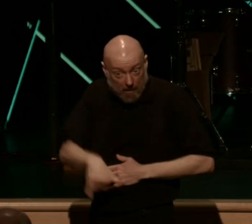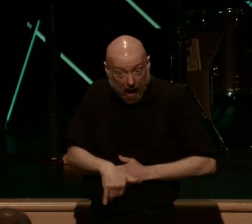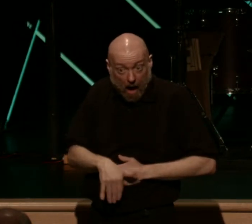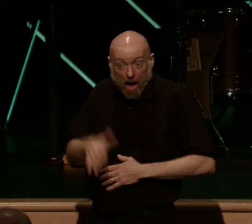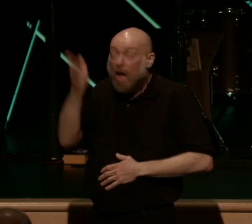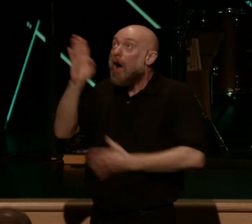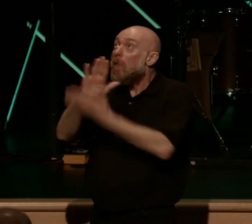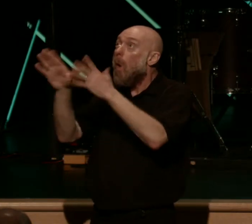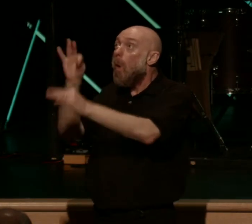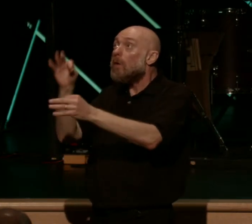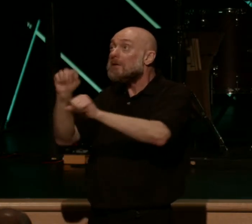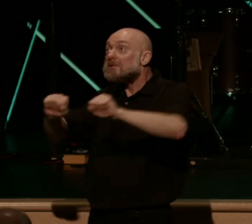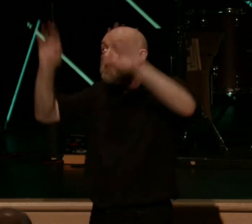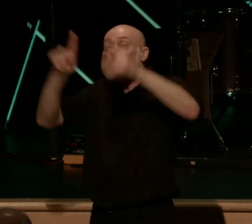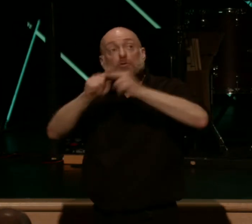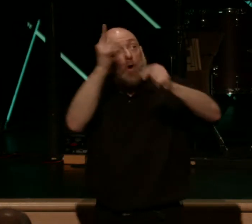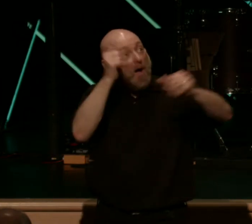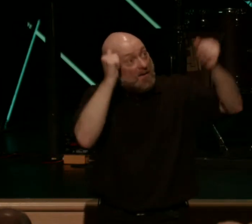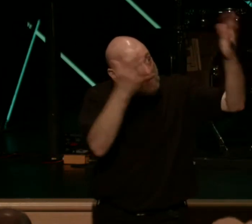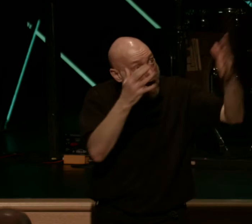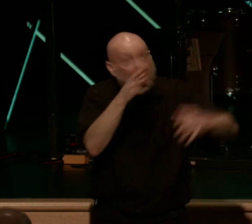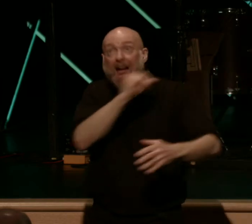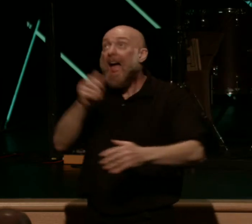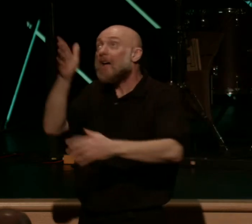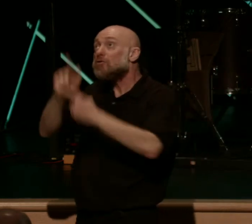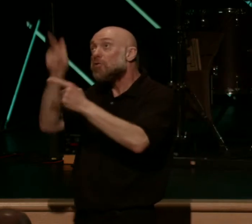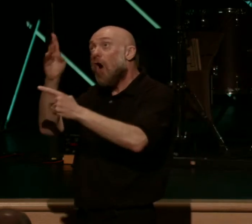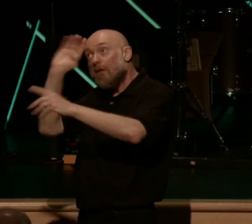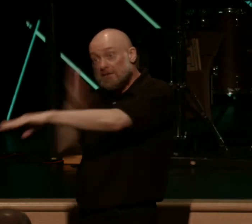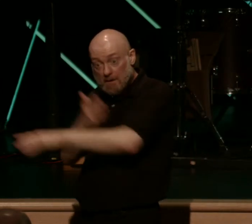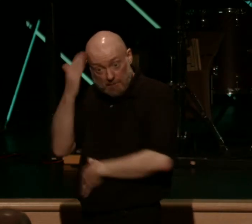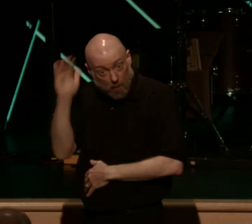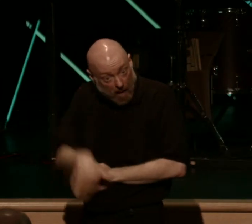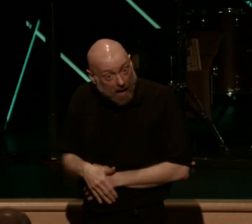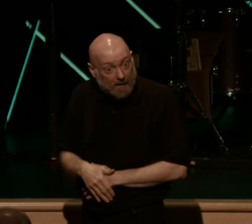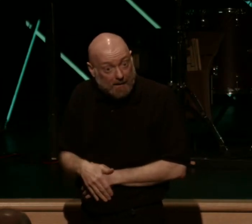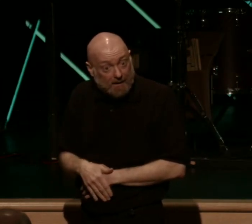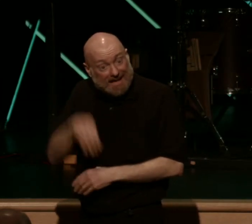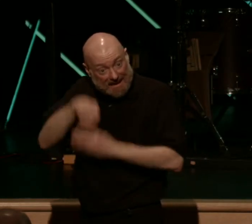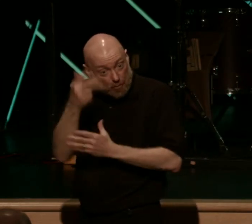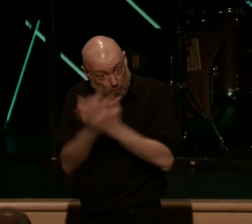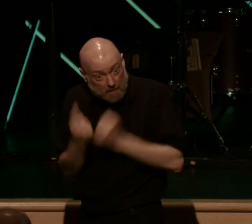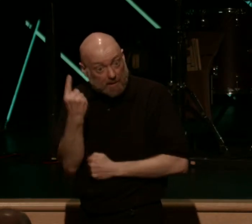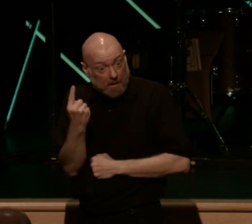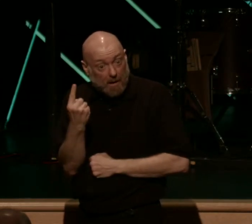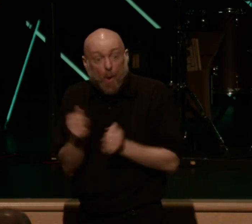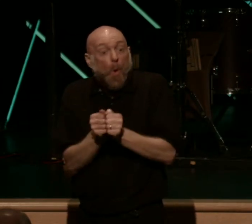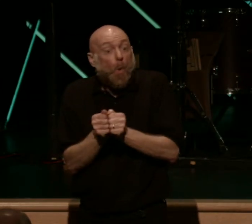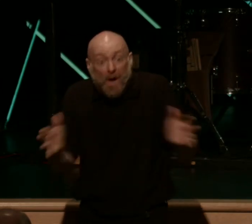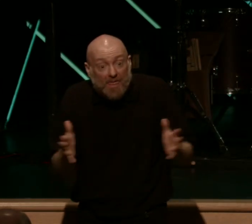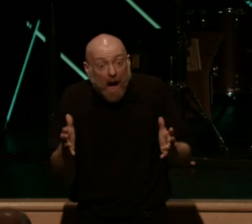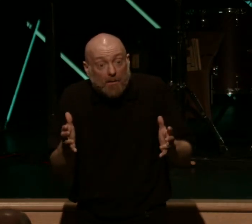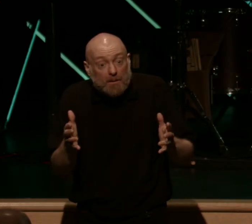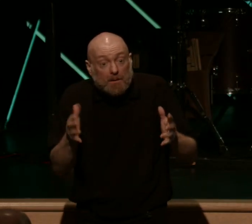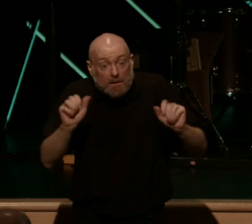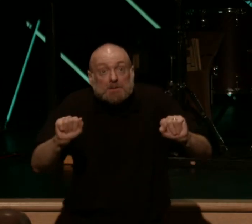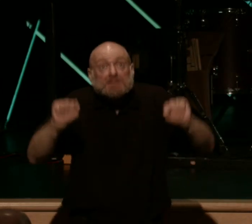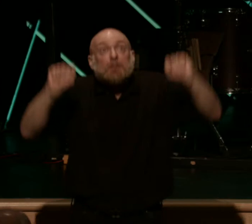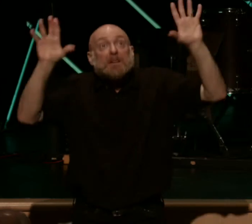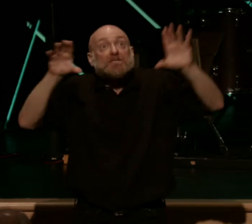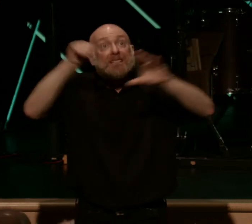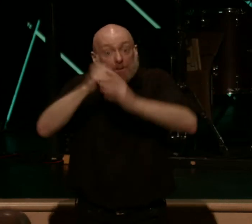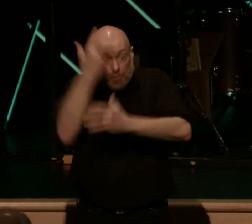the Holy Spirit submits to God the Father and to God the Son. And consider this, that without submission within the